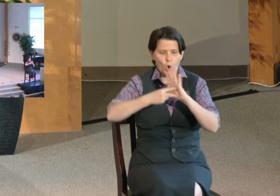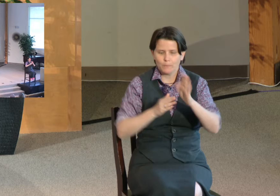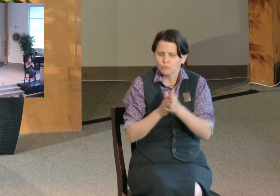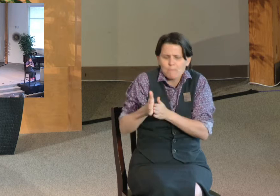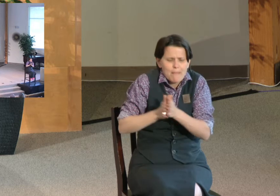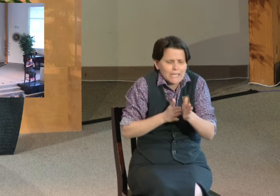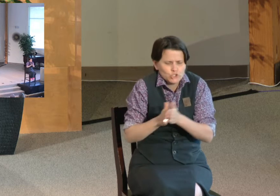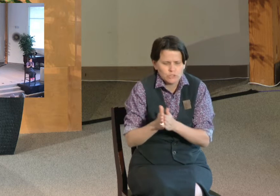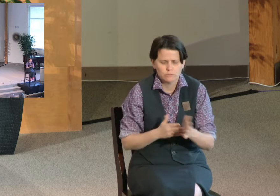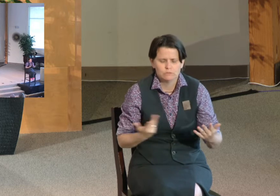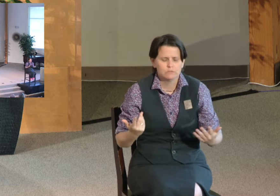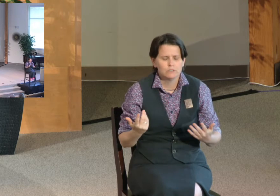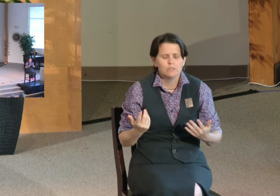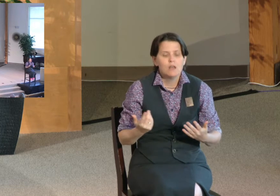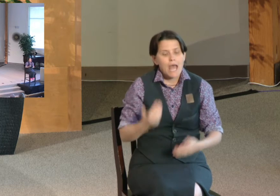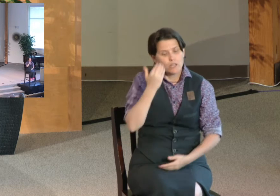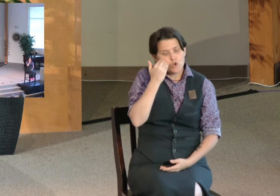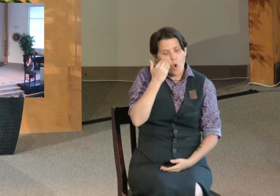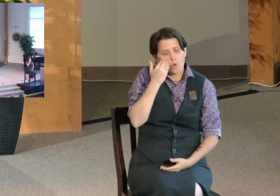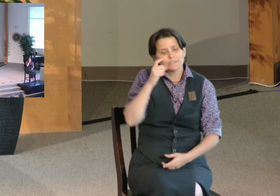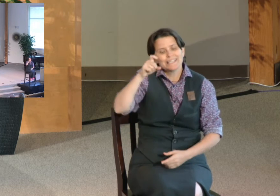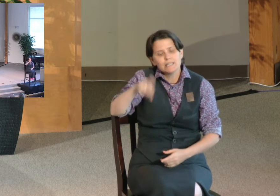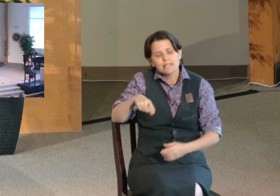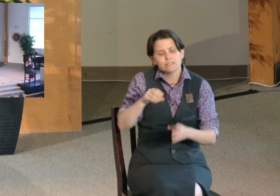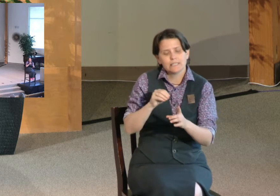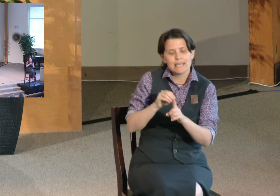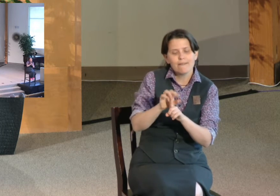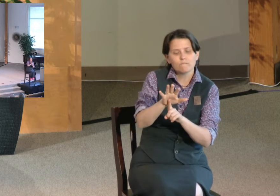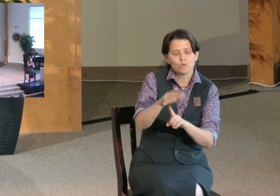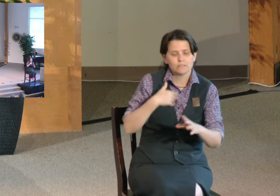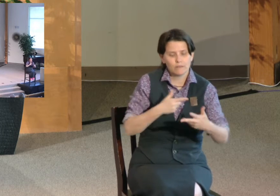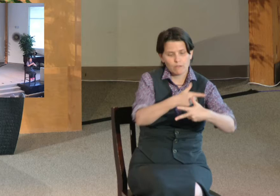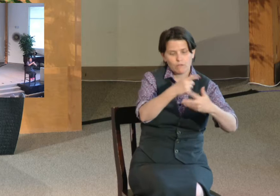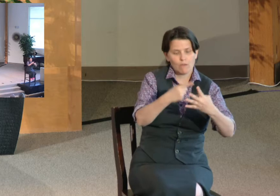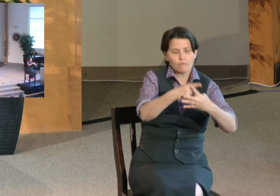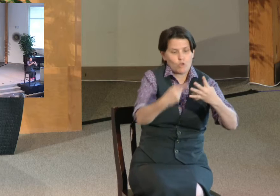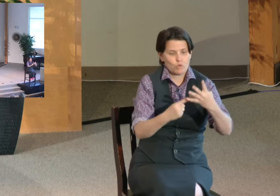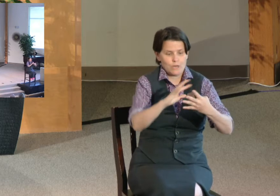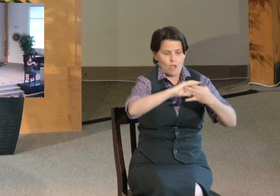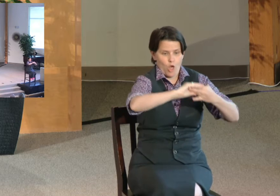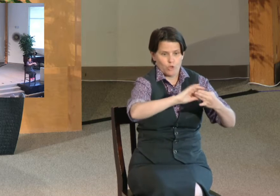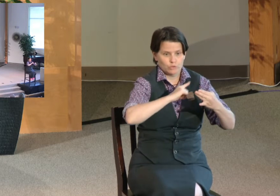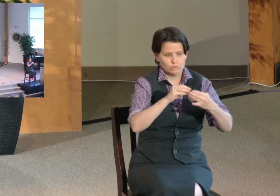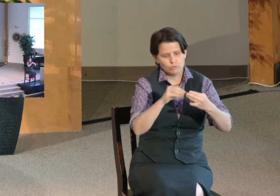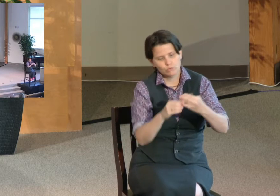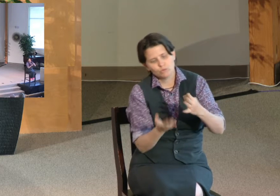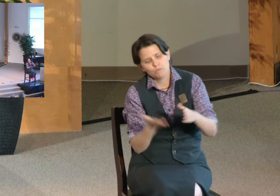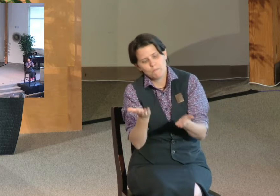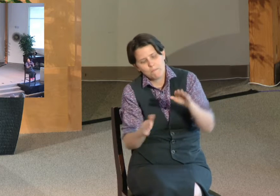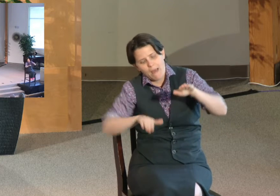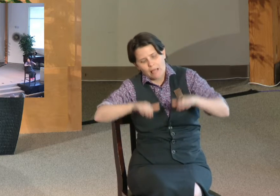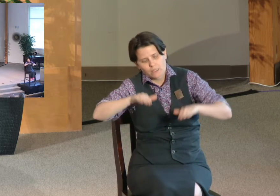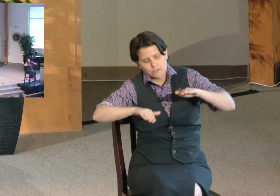three other archetypes for balance and being grounded. So some examples of that